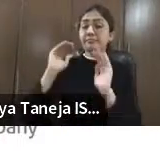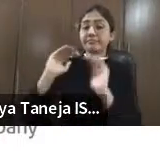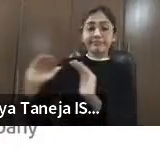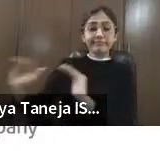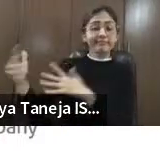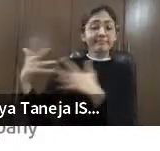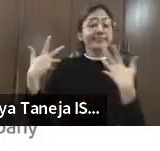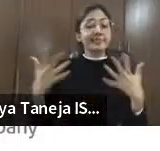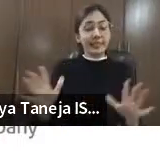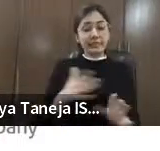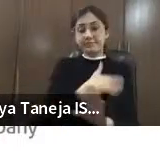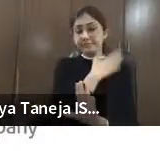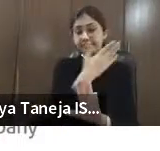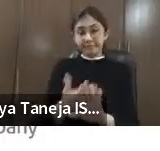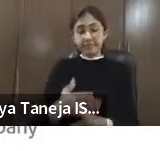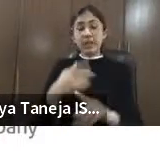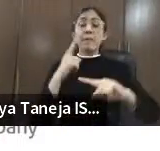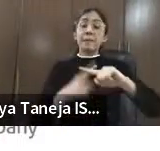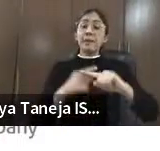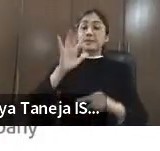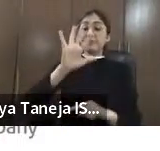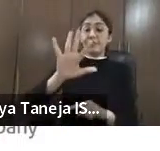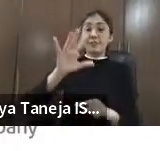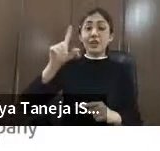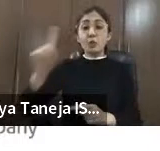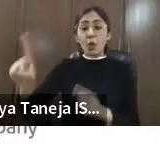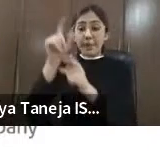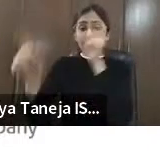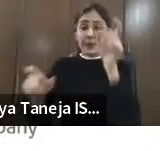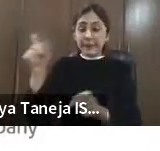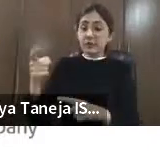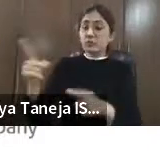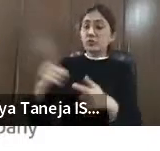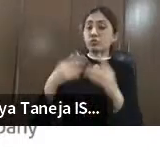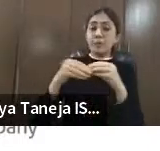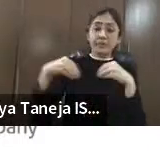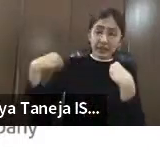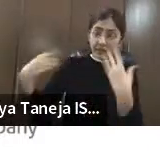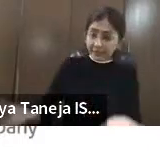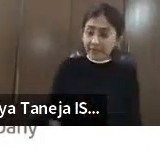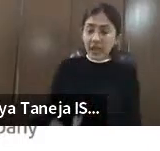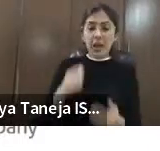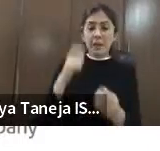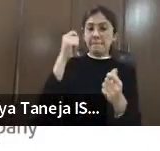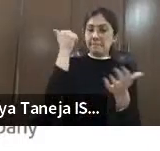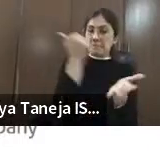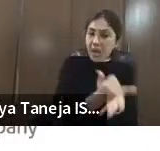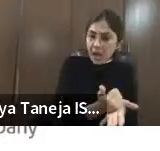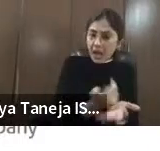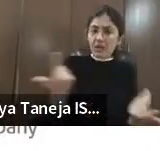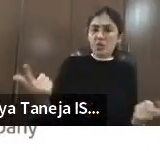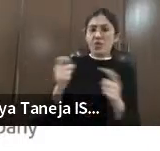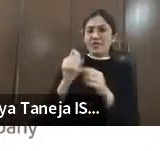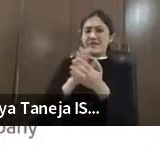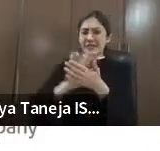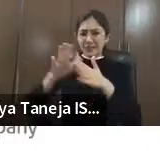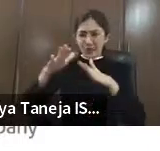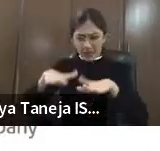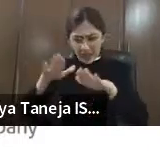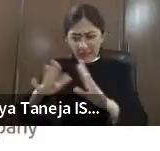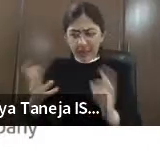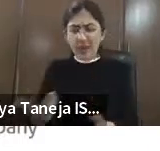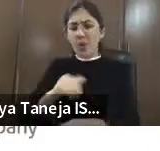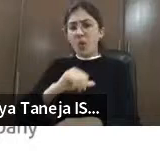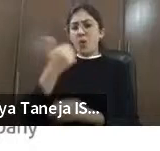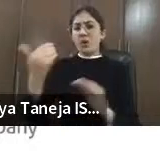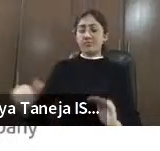to about 51 candidates in sectors like banking, physiotherapy, higher education, and